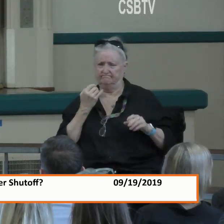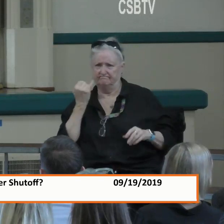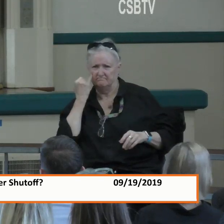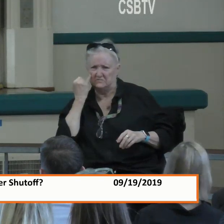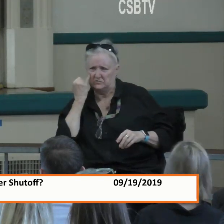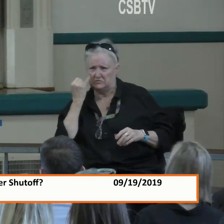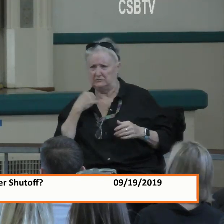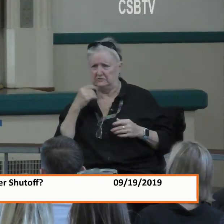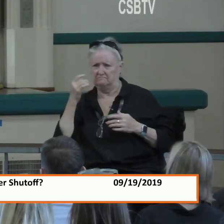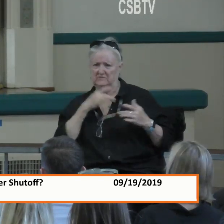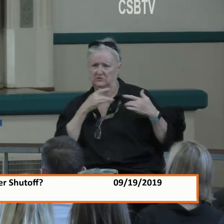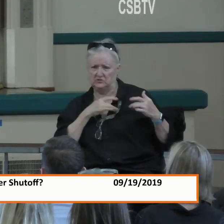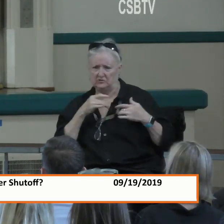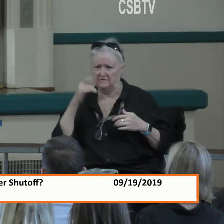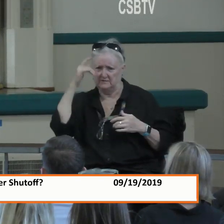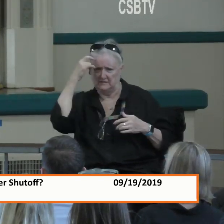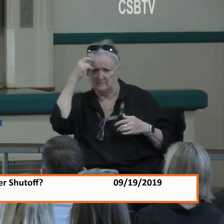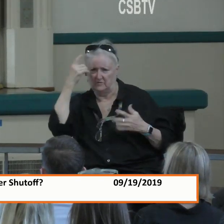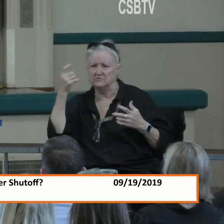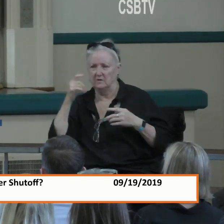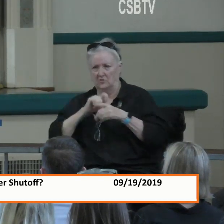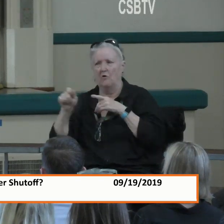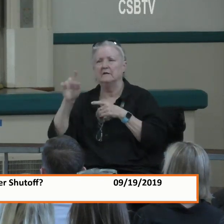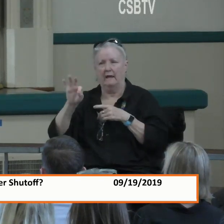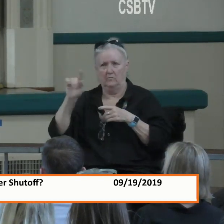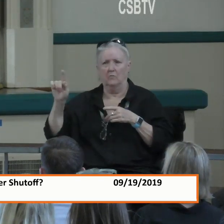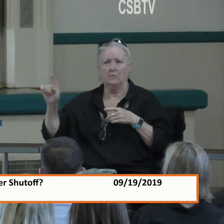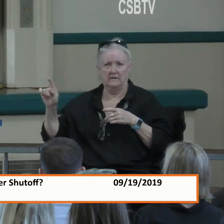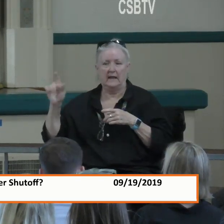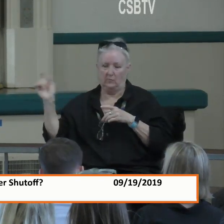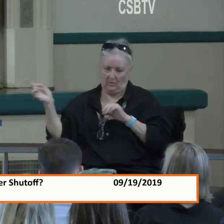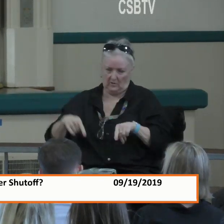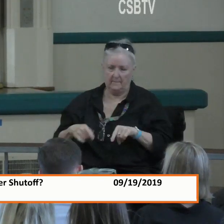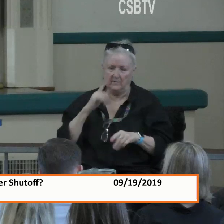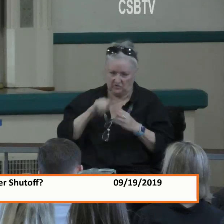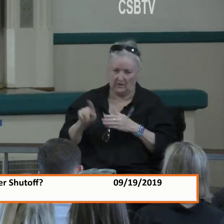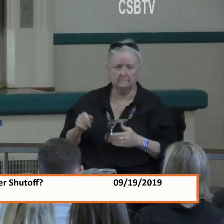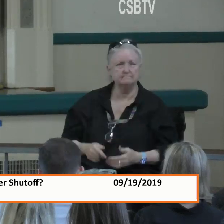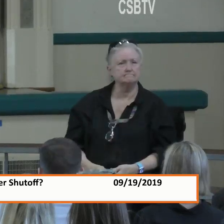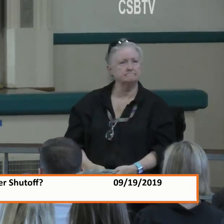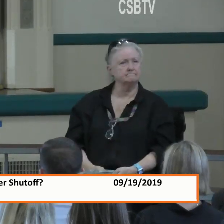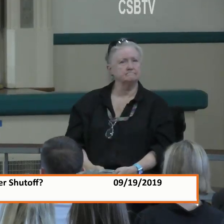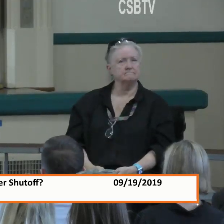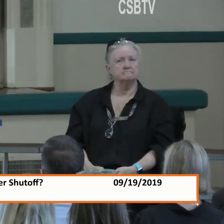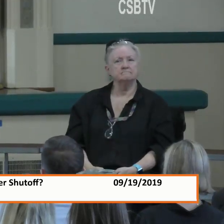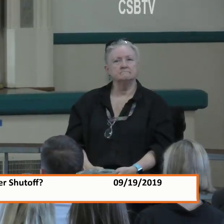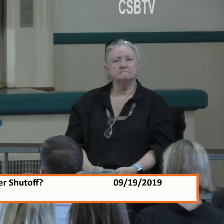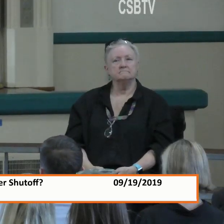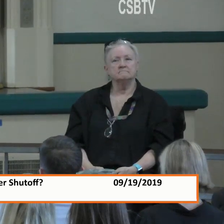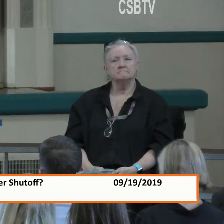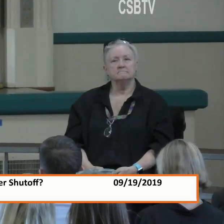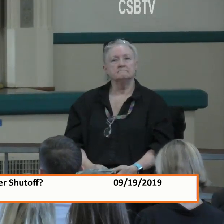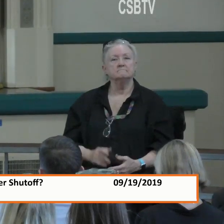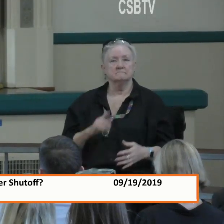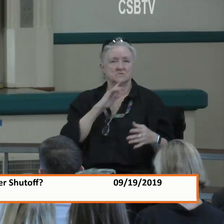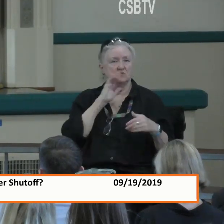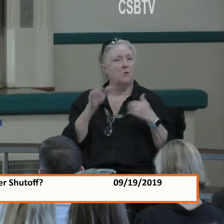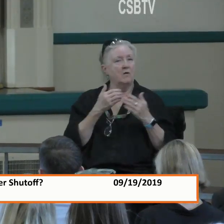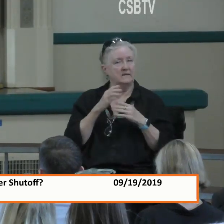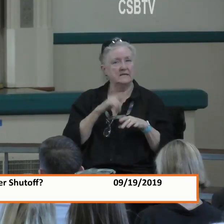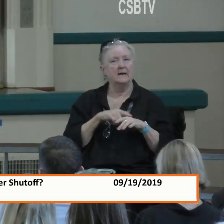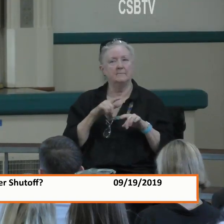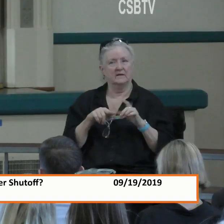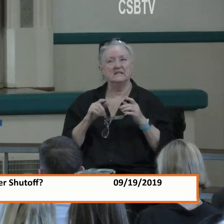the safety of your community, call 911 and we'll come out there and check it out. You know, it's true all the time,